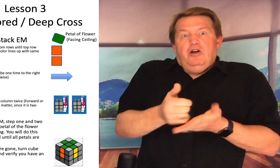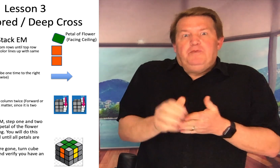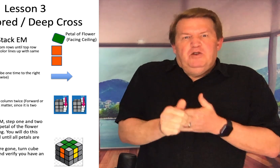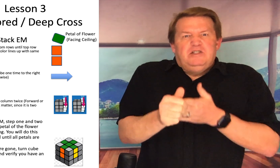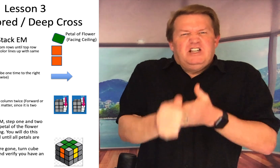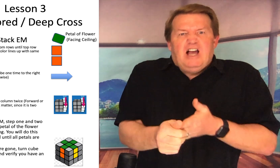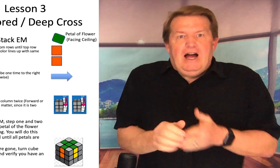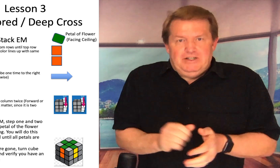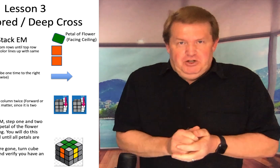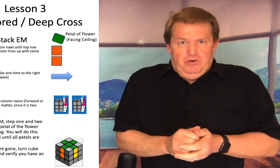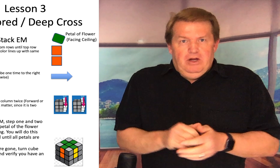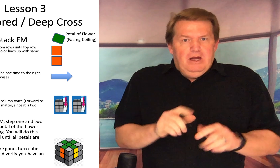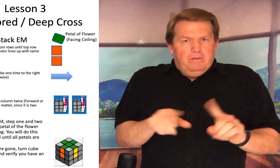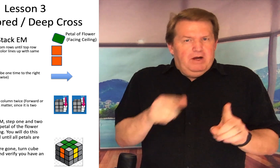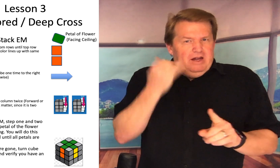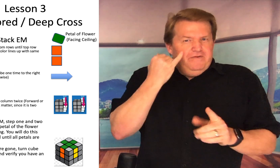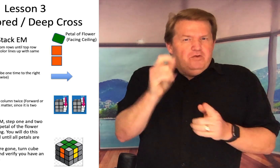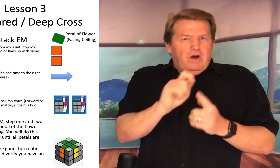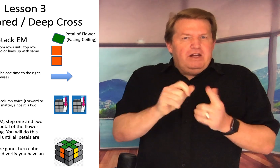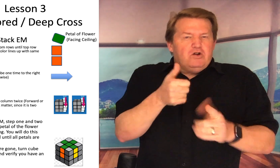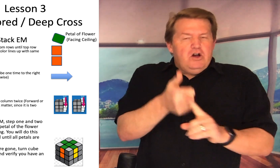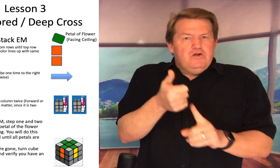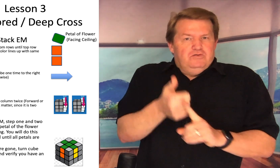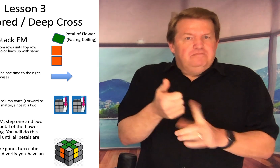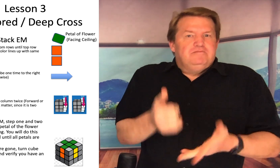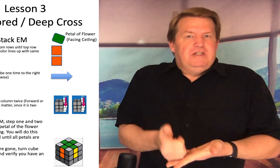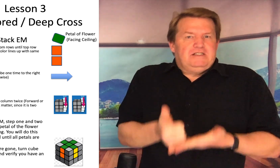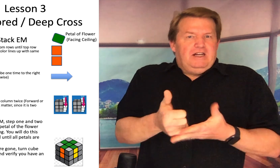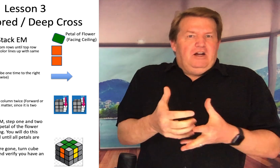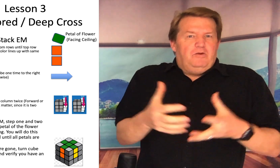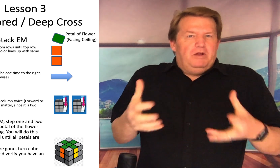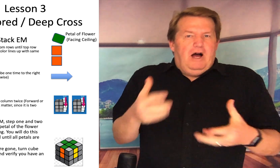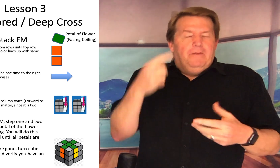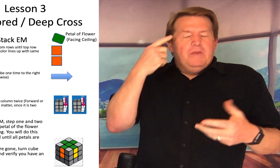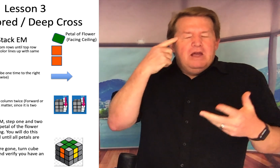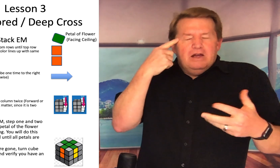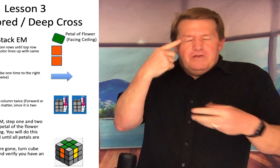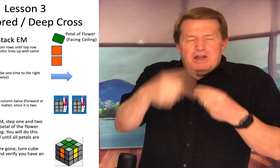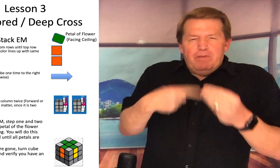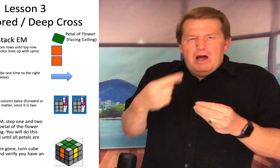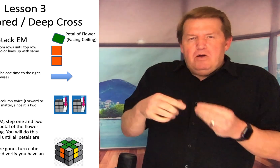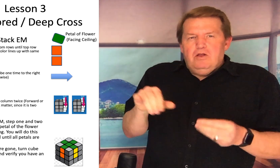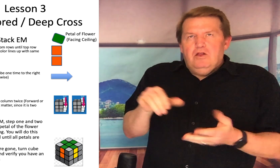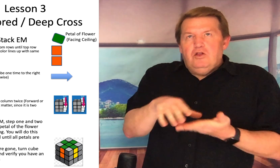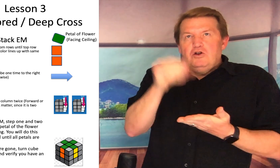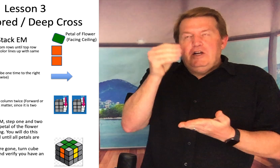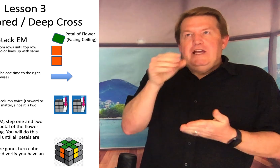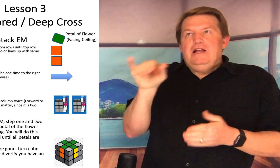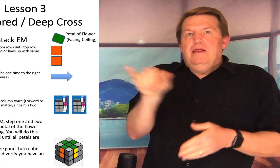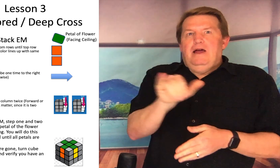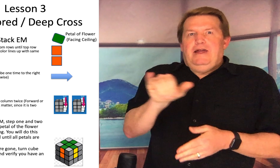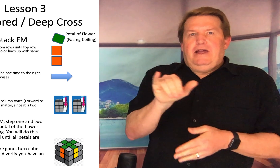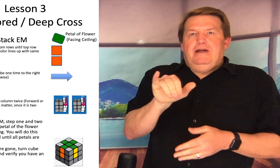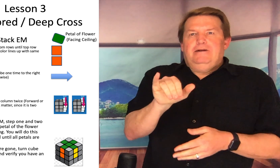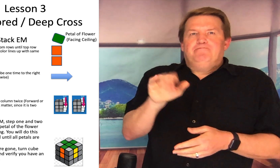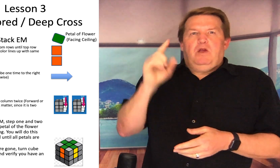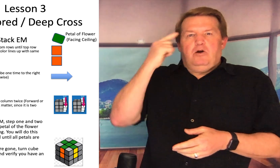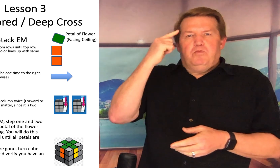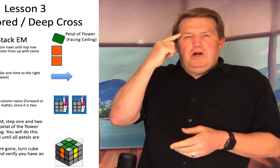you and to guide you. But if you write your own, that's going to help a lot. Think about learning like our brains